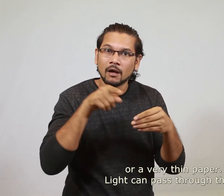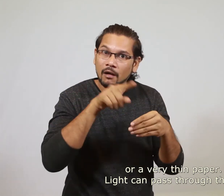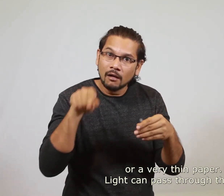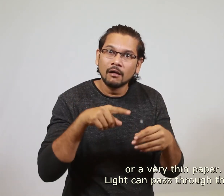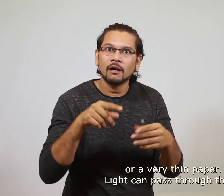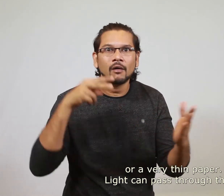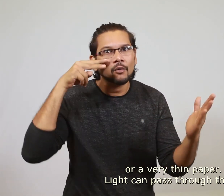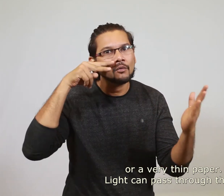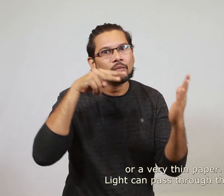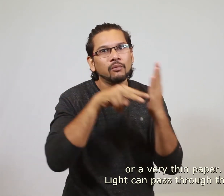them.